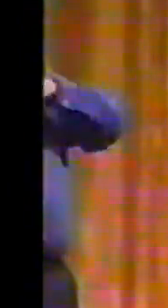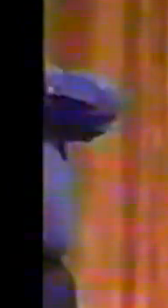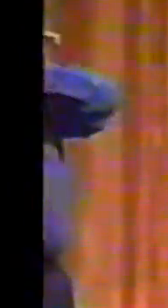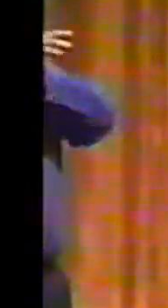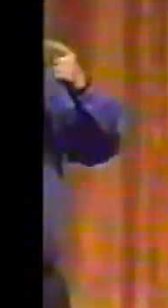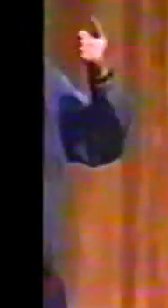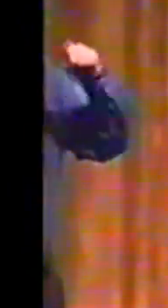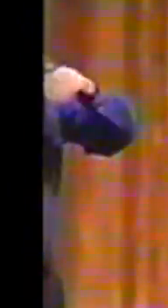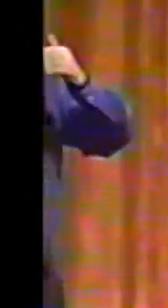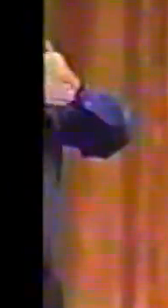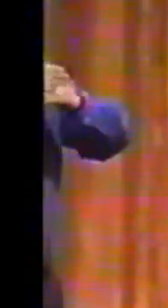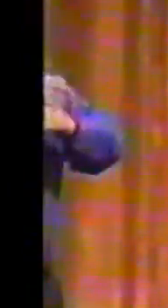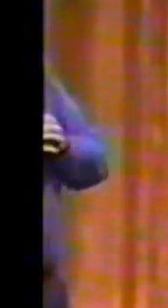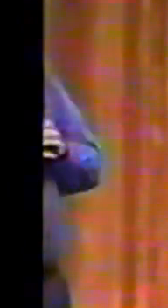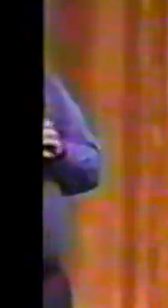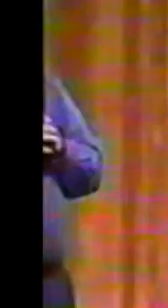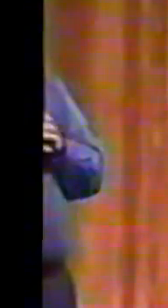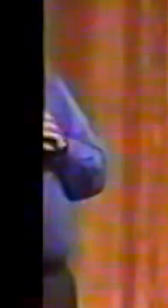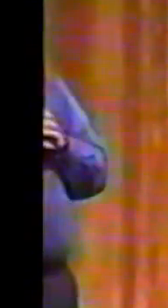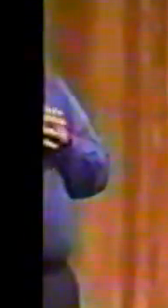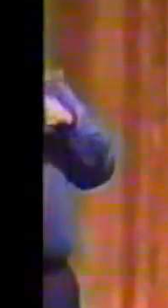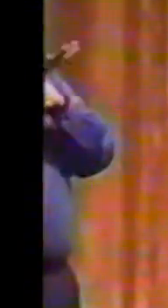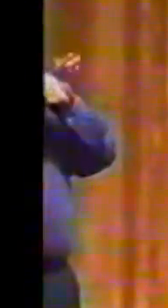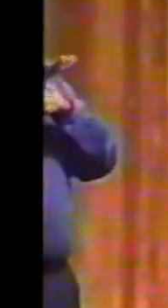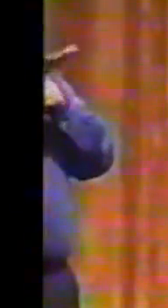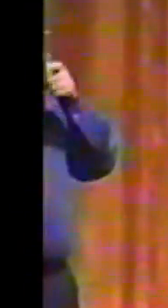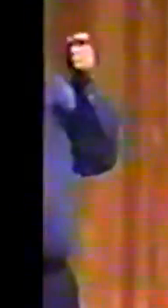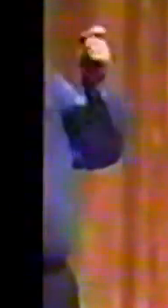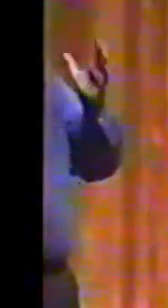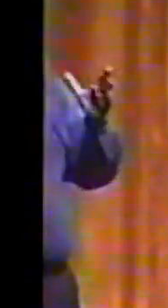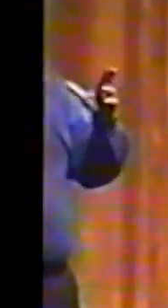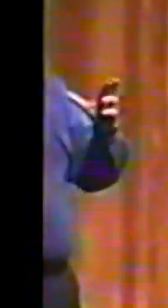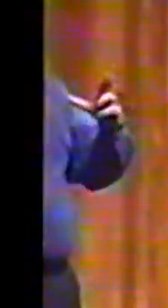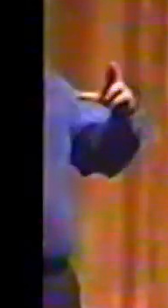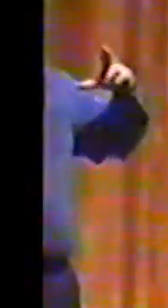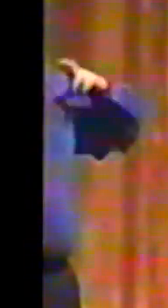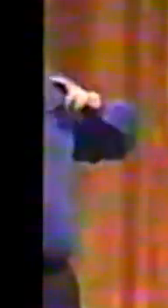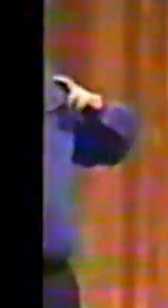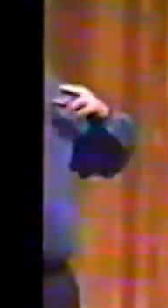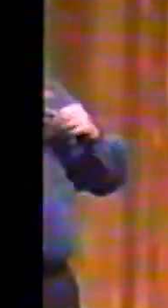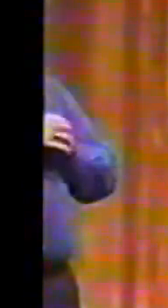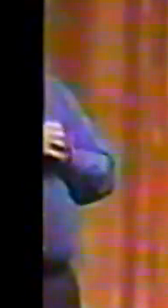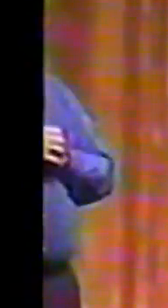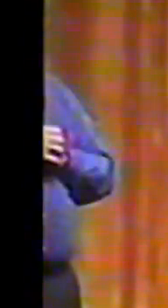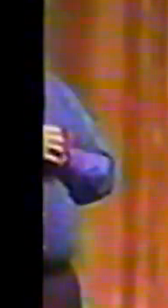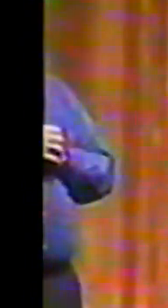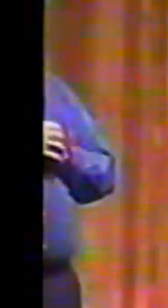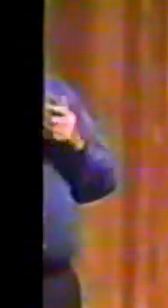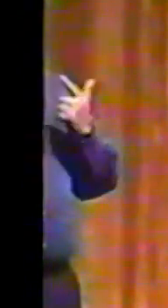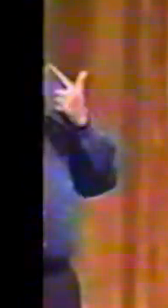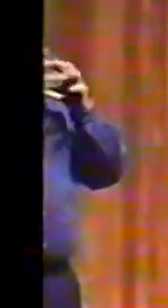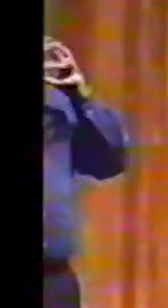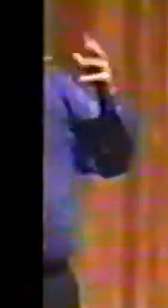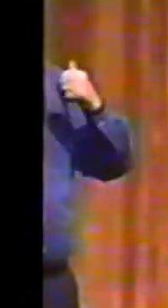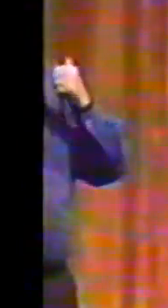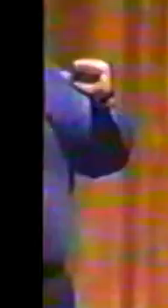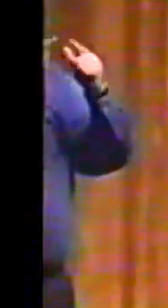the local director retired. There were a lot of efforts to reform the local